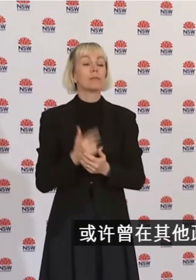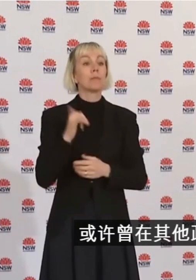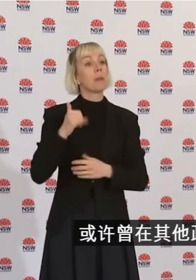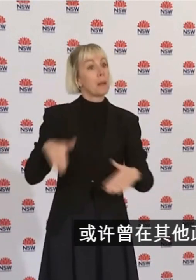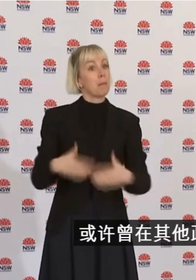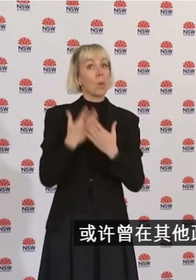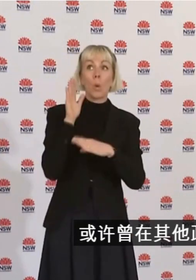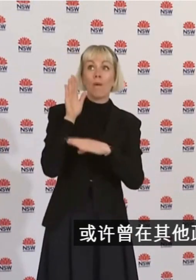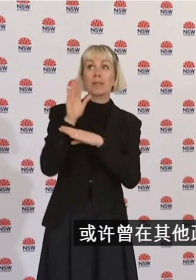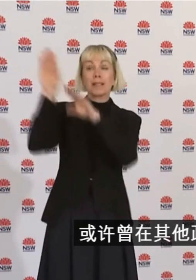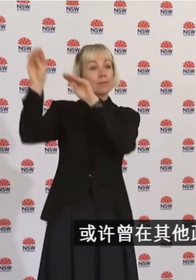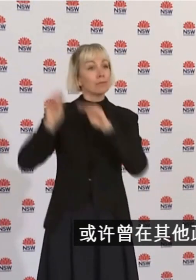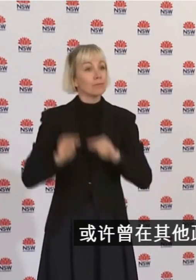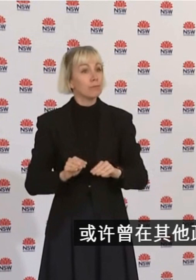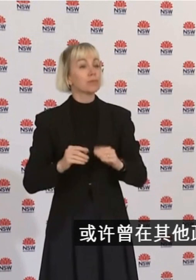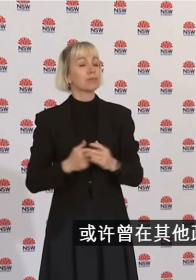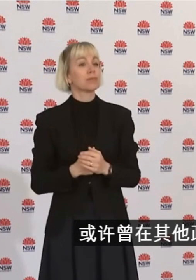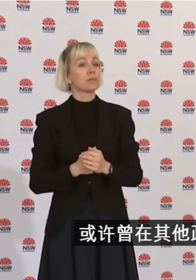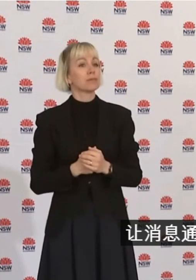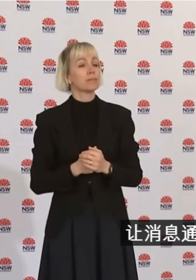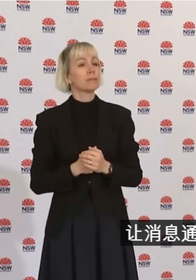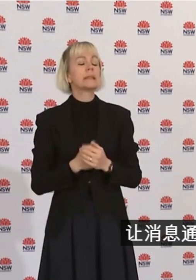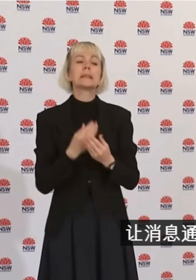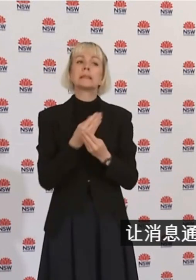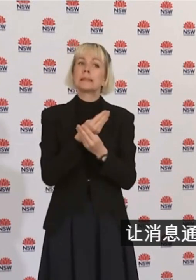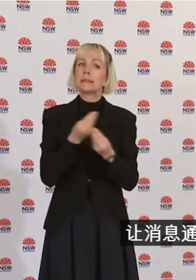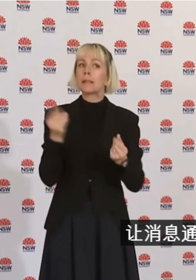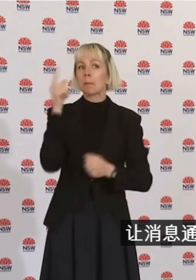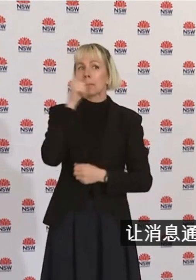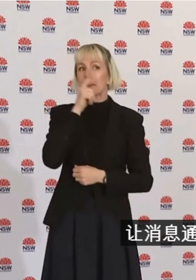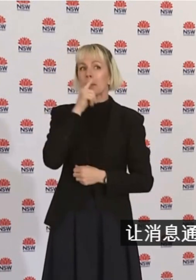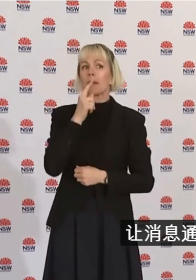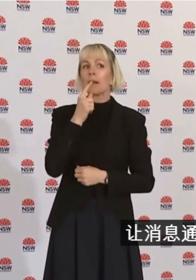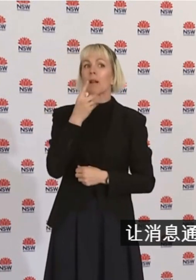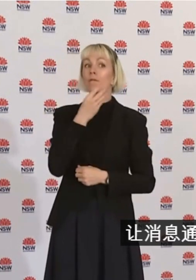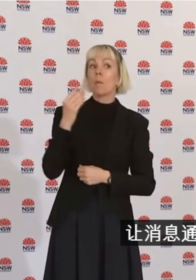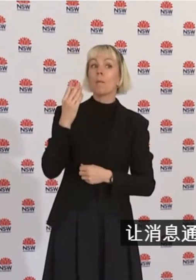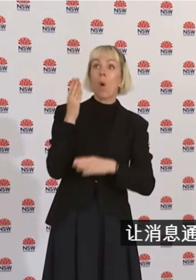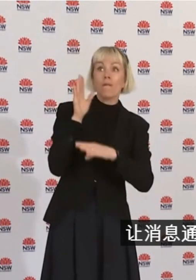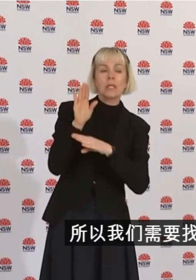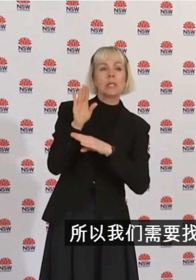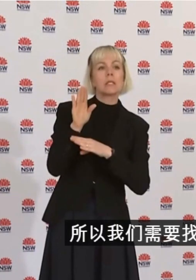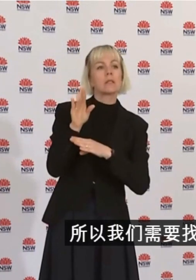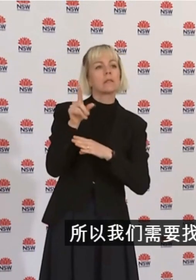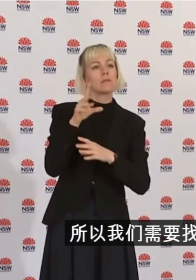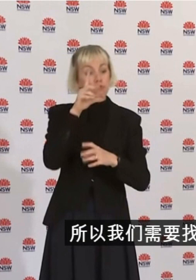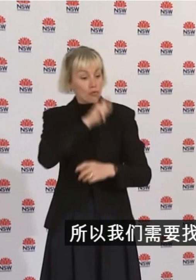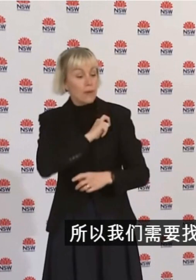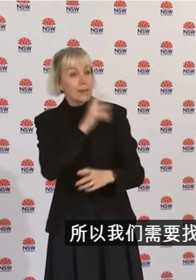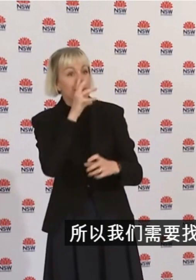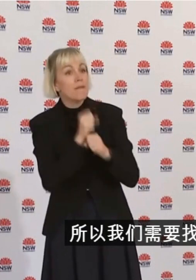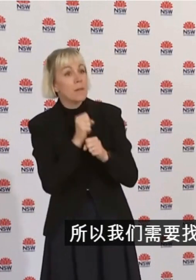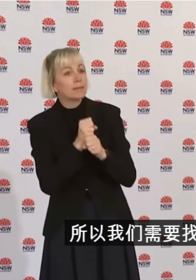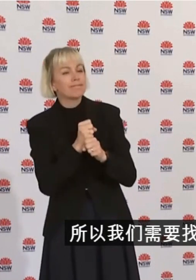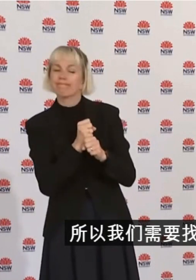perhaps have suffered at the hands of other governments, and perhaps getting the messages through is challenging. So we